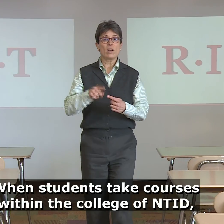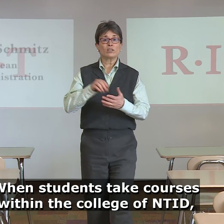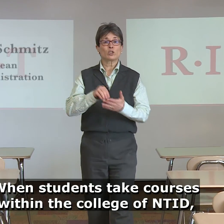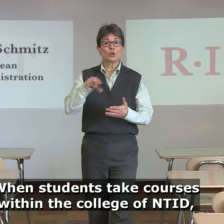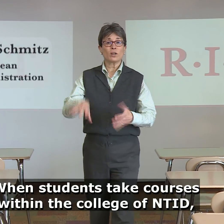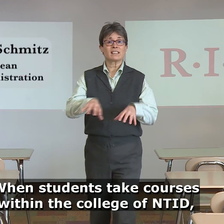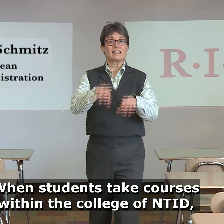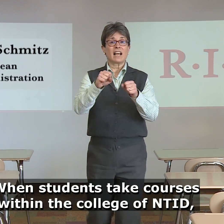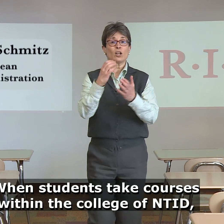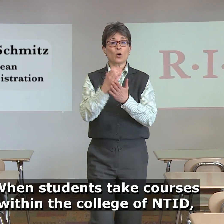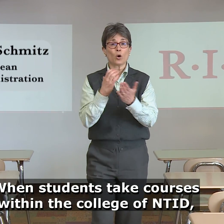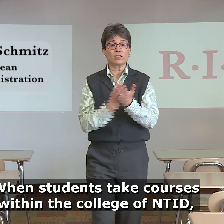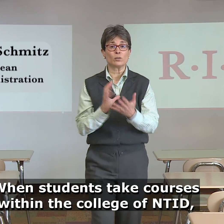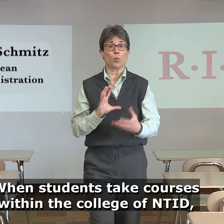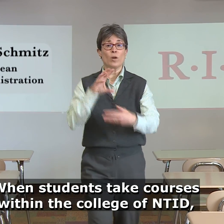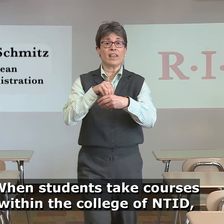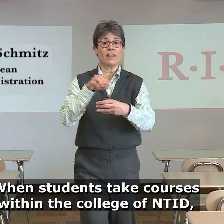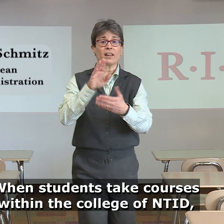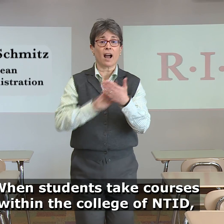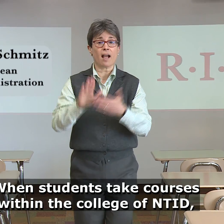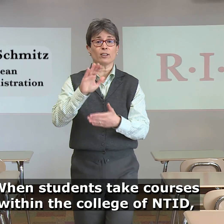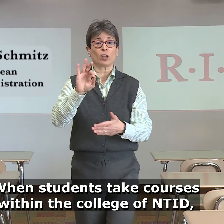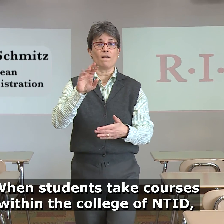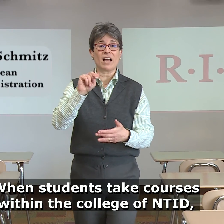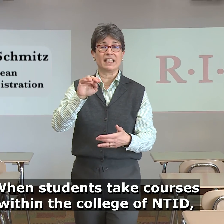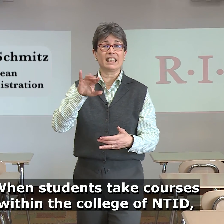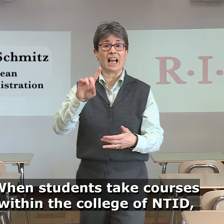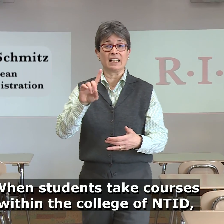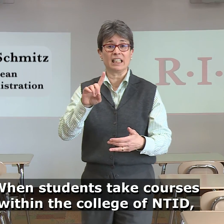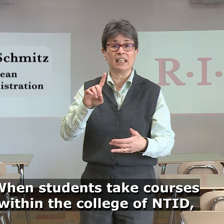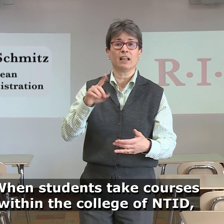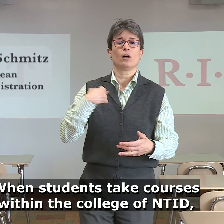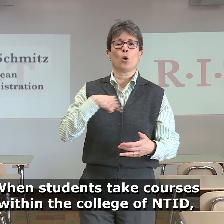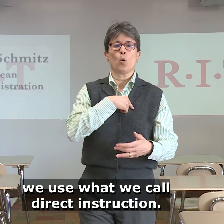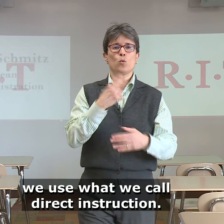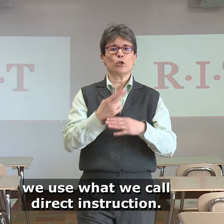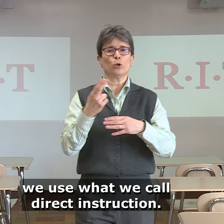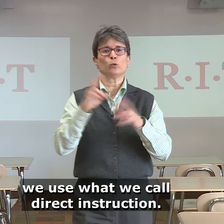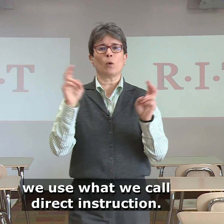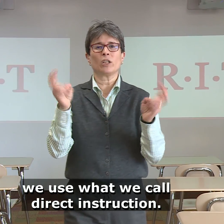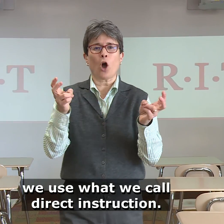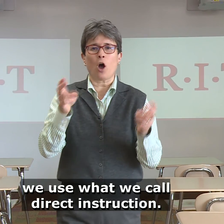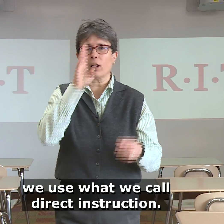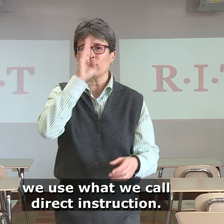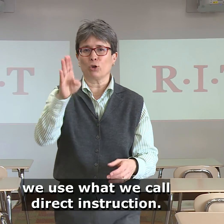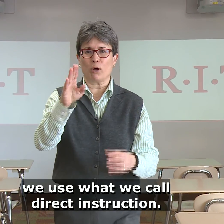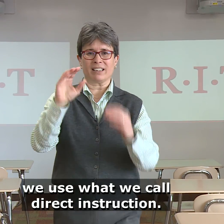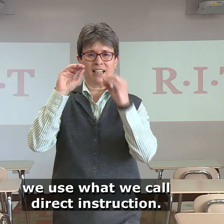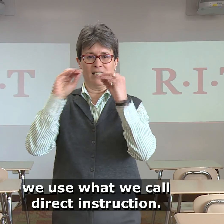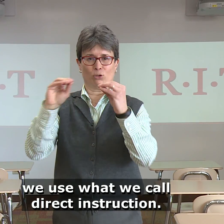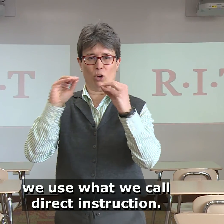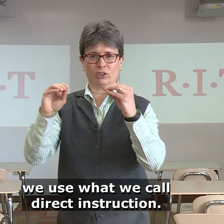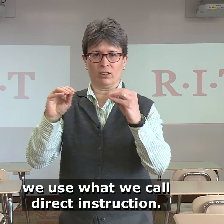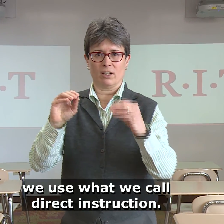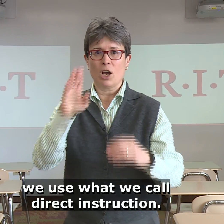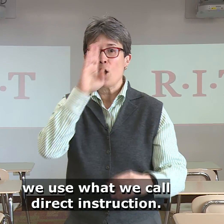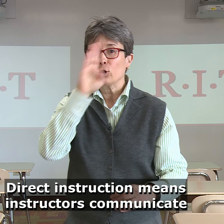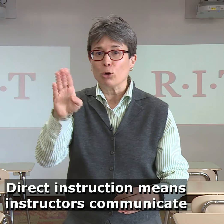When students take courses within the College of NTID, we use what we call direct instruction.